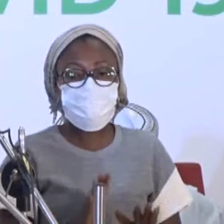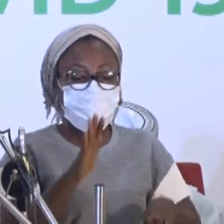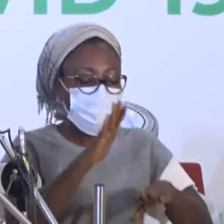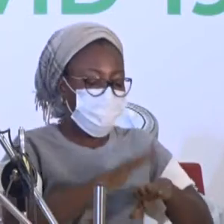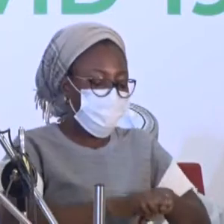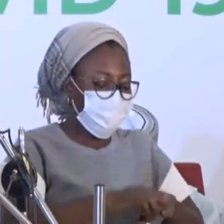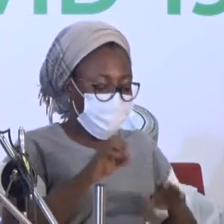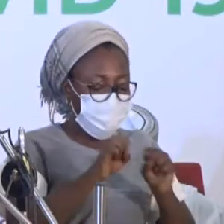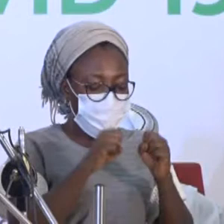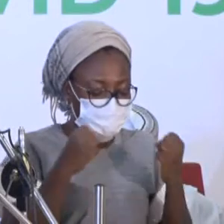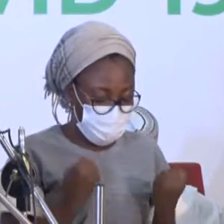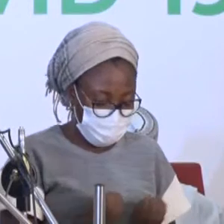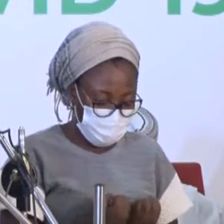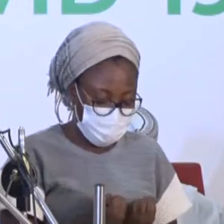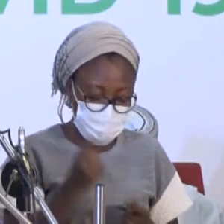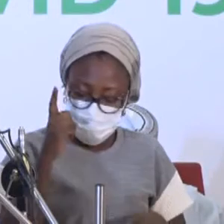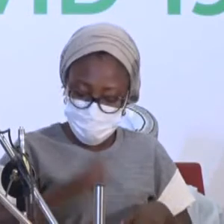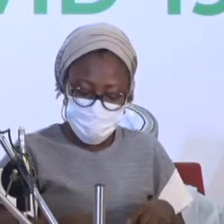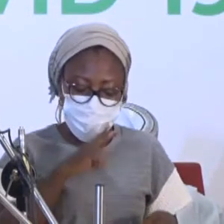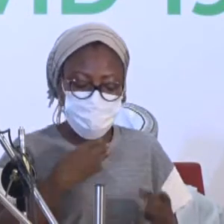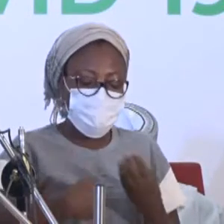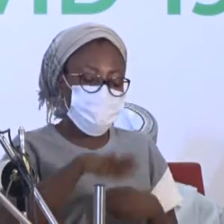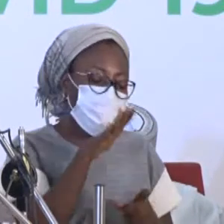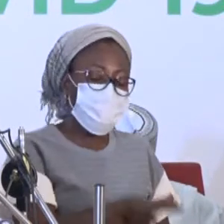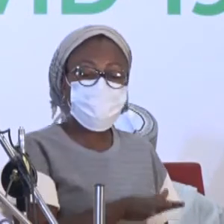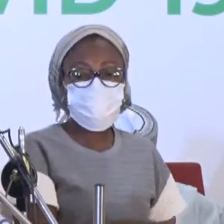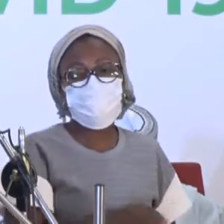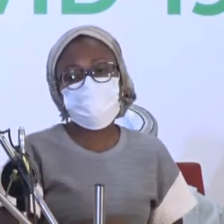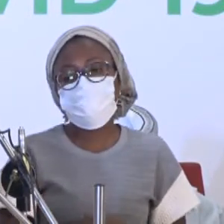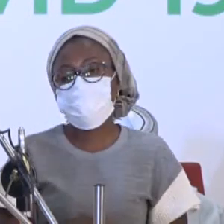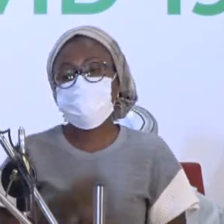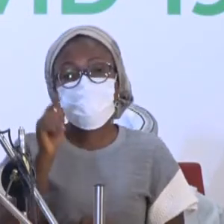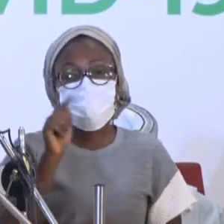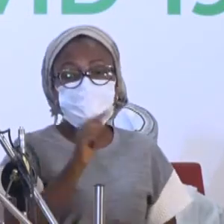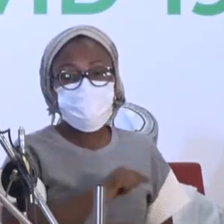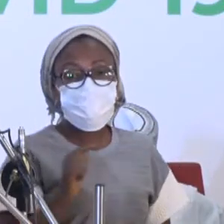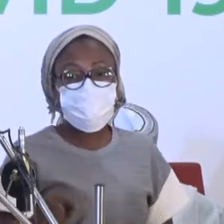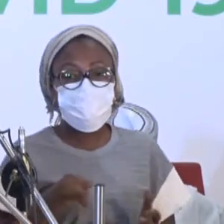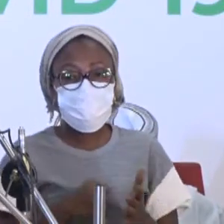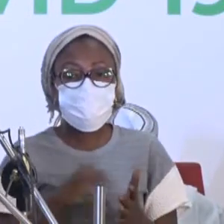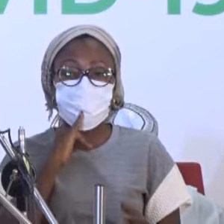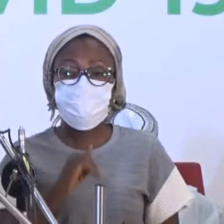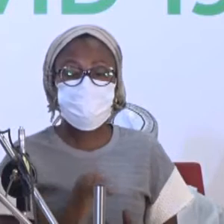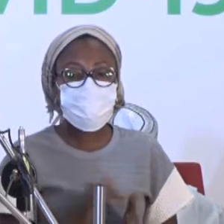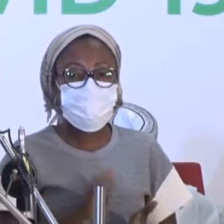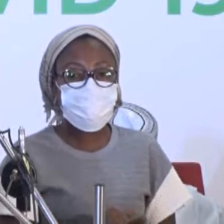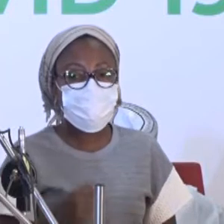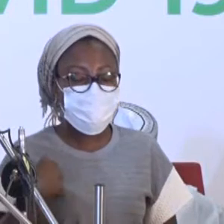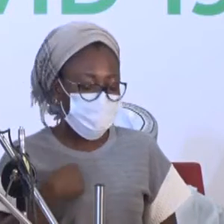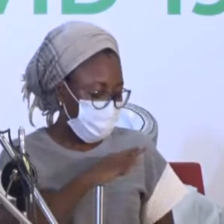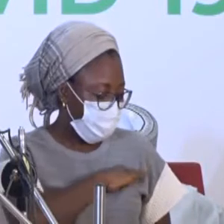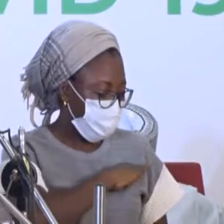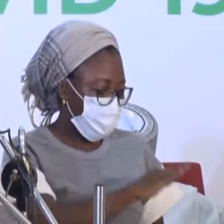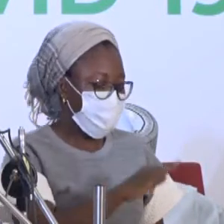on the society cannot be overemphasized. Therefore, his assertions were